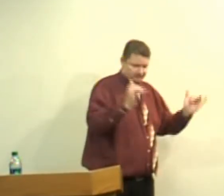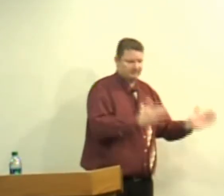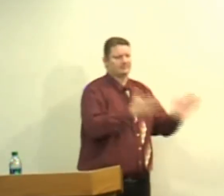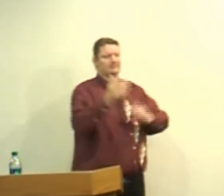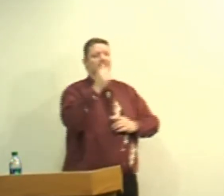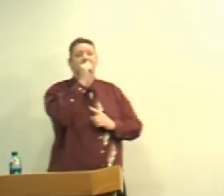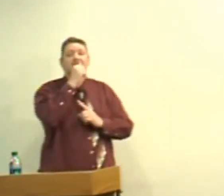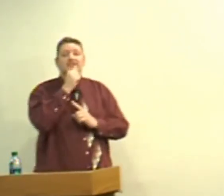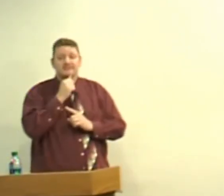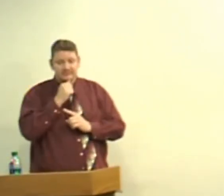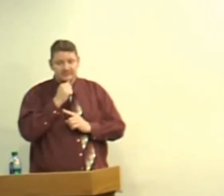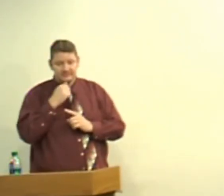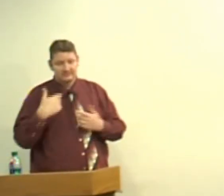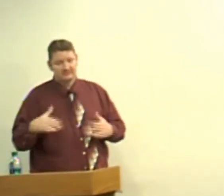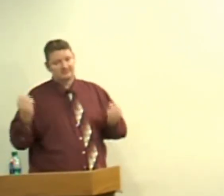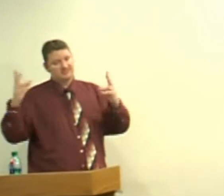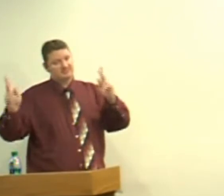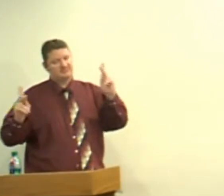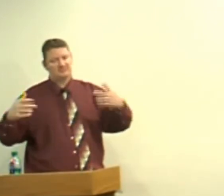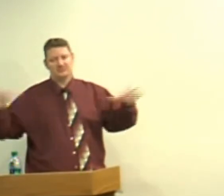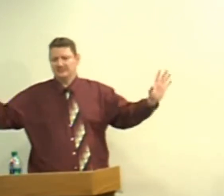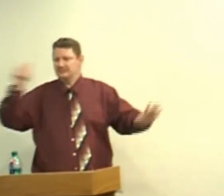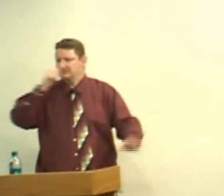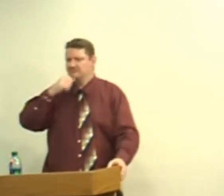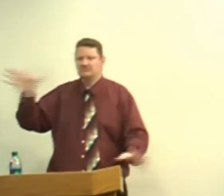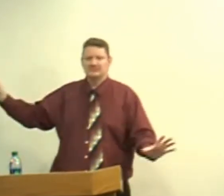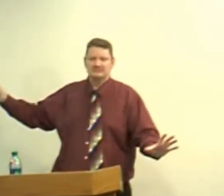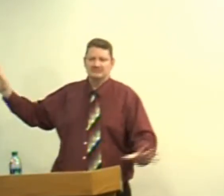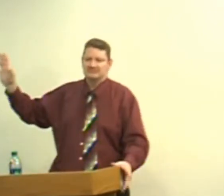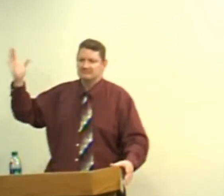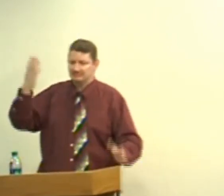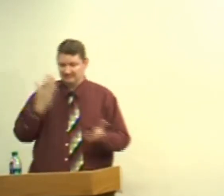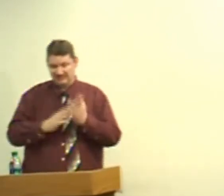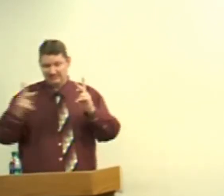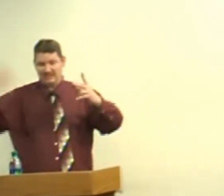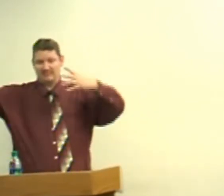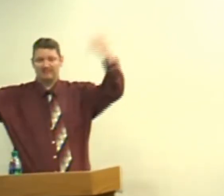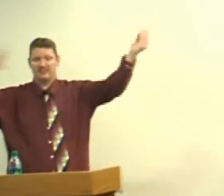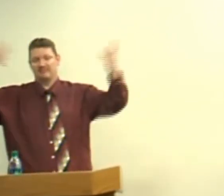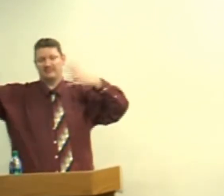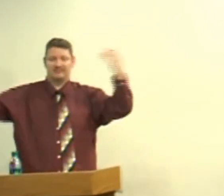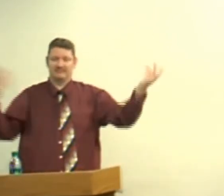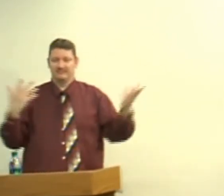So service, suffering. A lot of people don't want to speak about suffering.